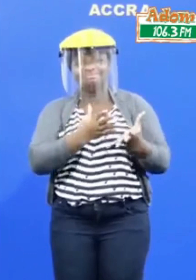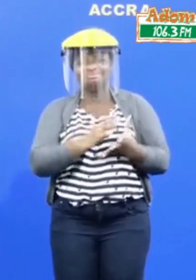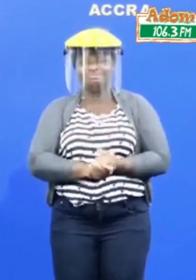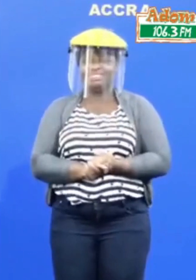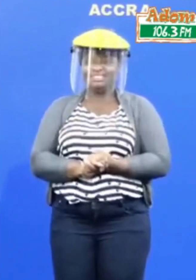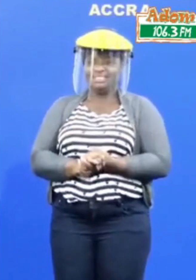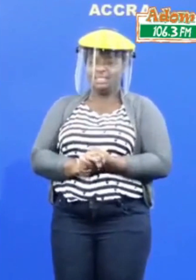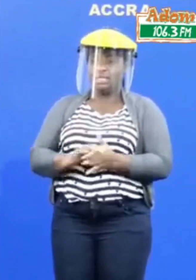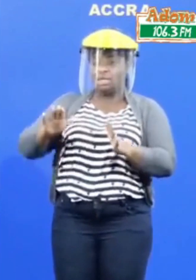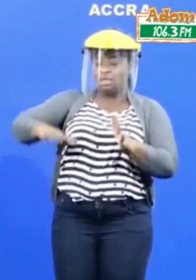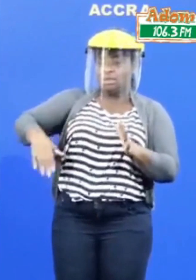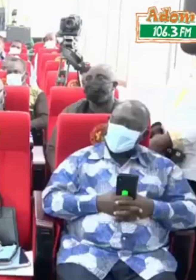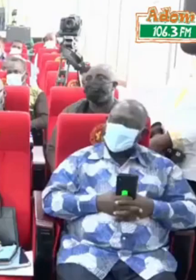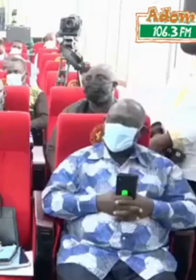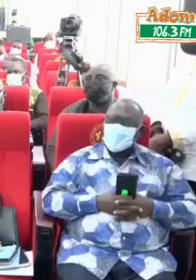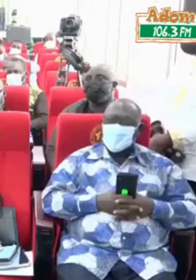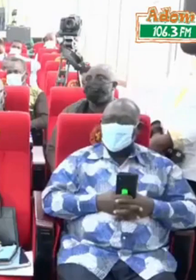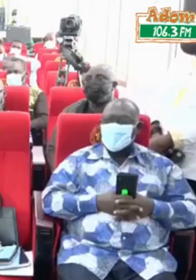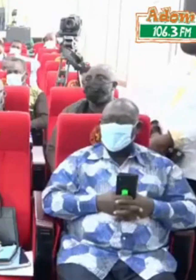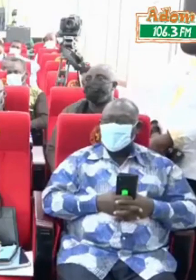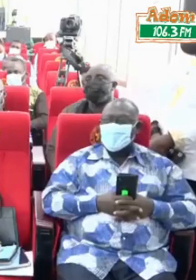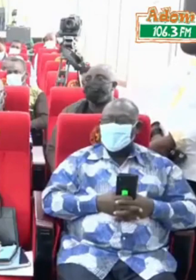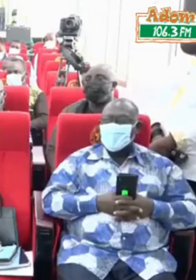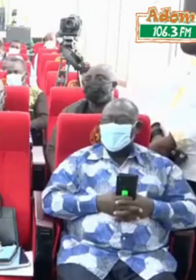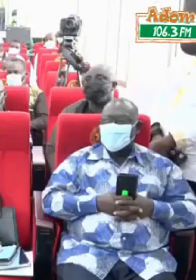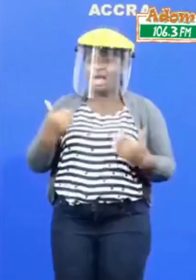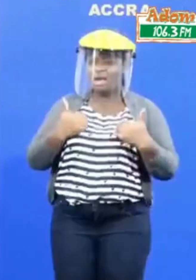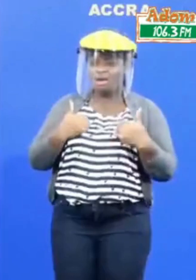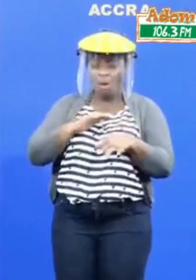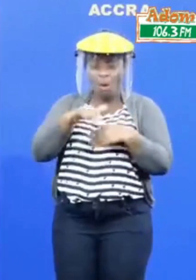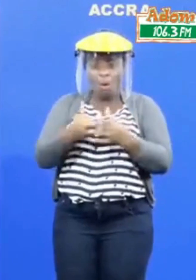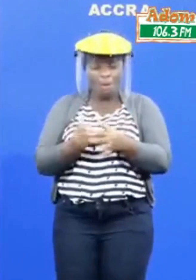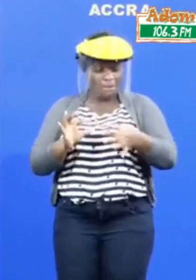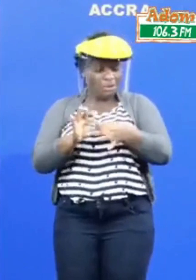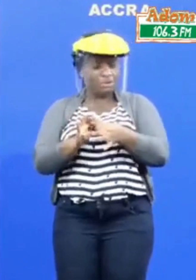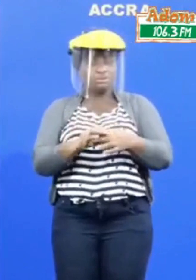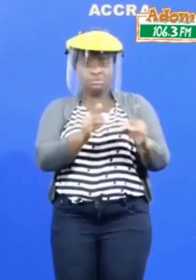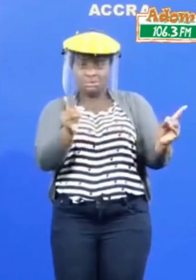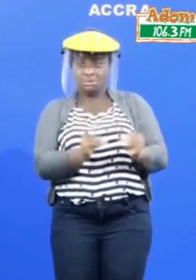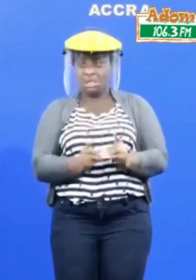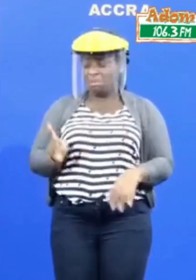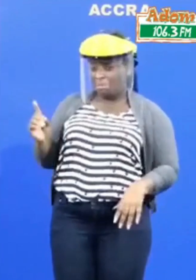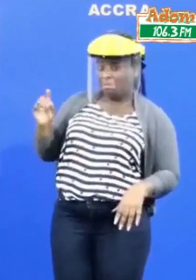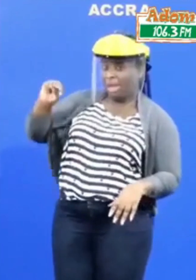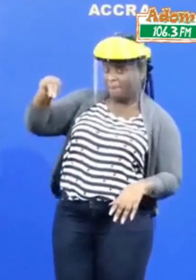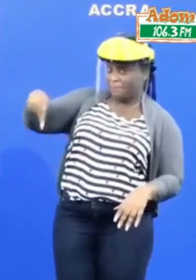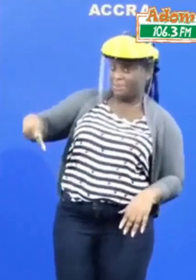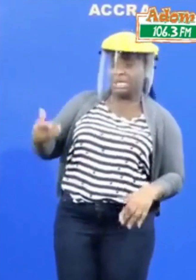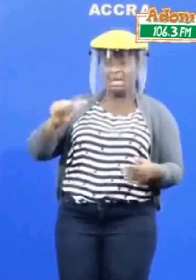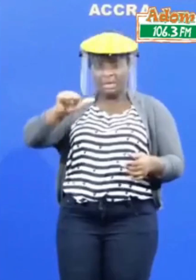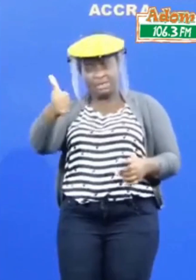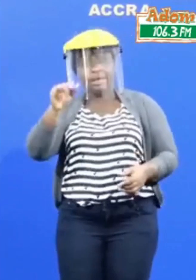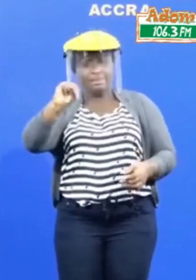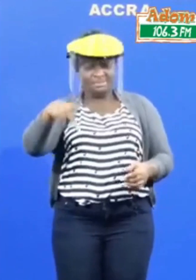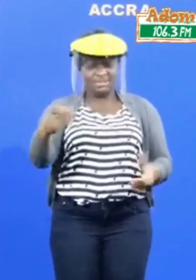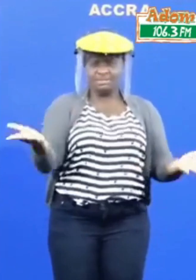not performance. And I'm used to, so it will be totally unfair. Say, maybe it's not a class sometime. As I say,